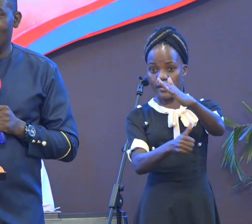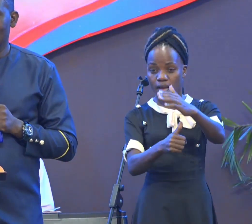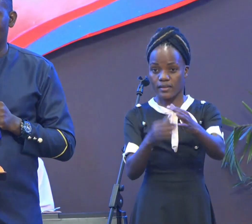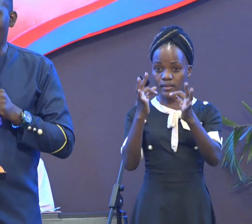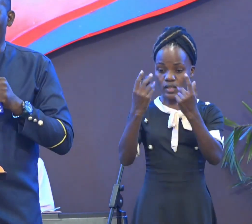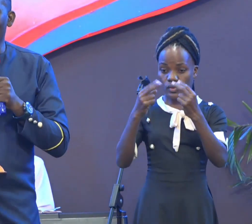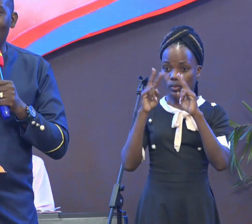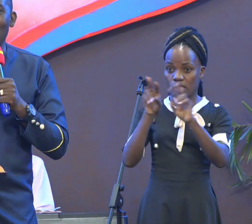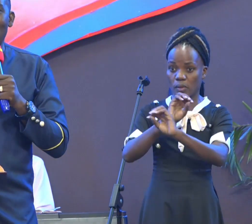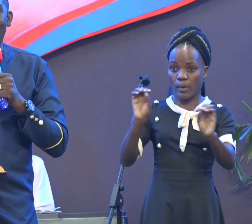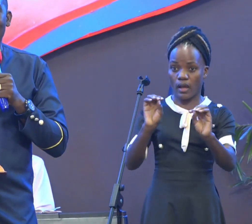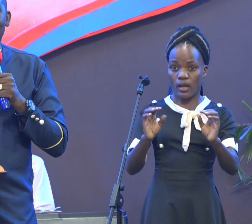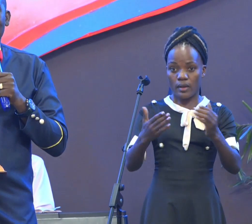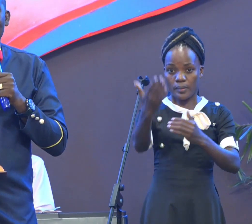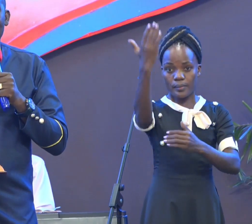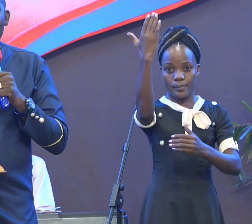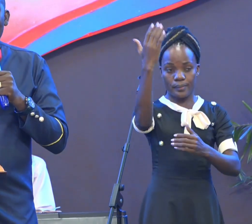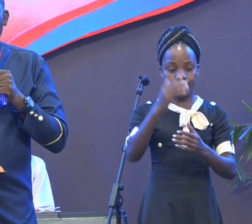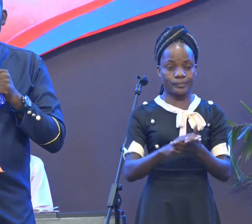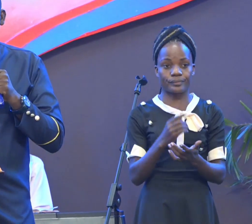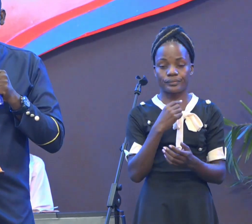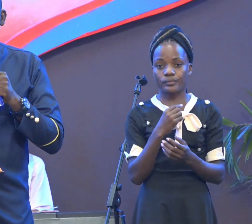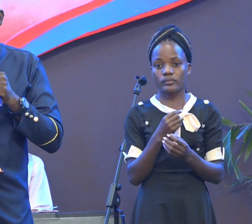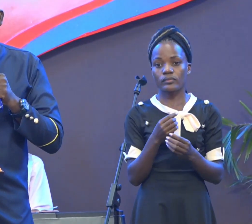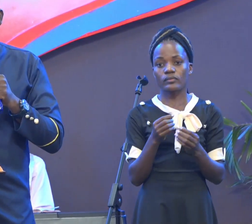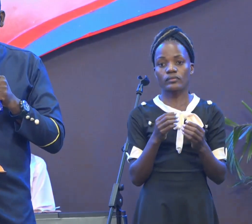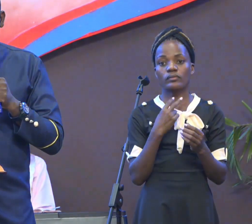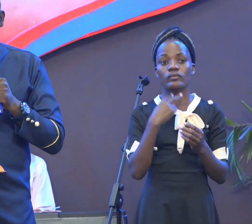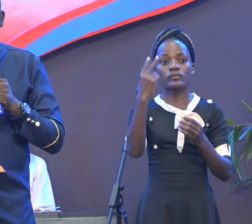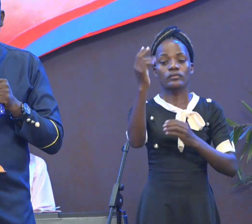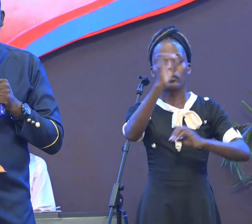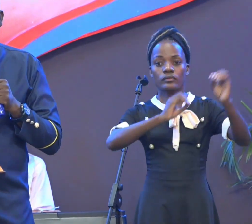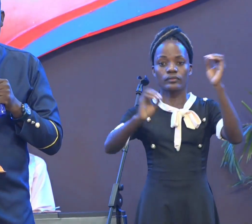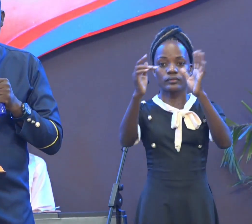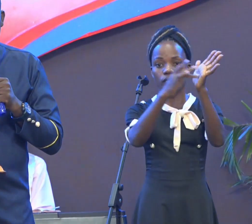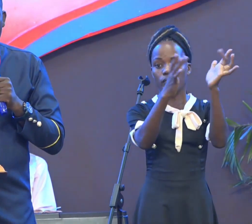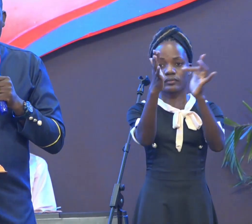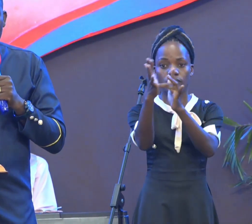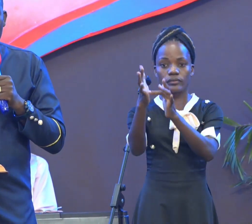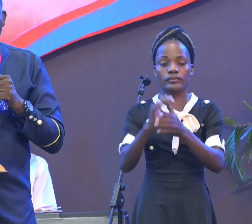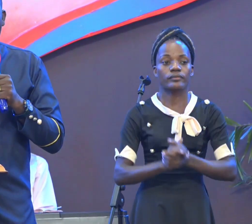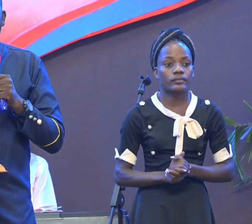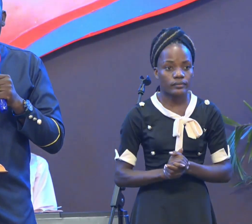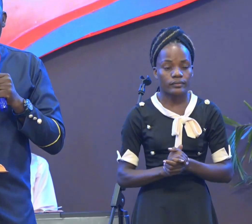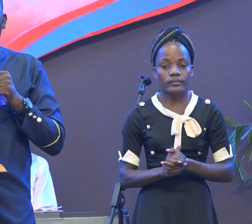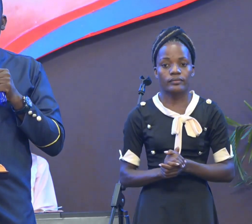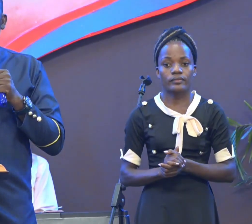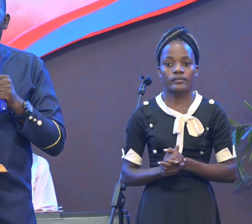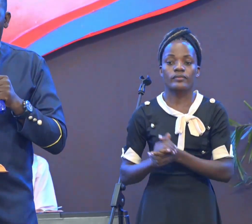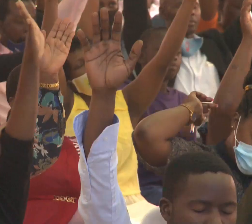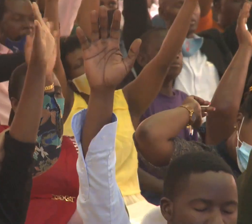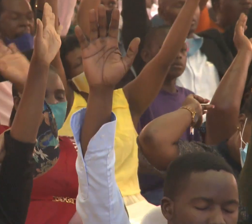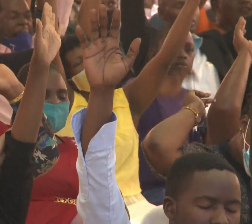unseen, take your mukono mbanga, put your hand up in the air. Dobozi dene Yesu. Say, oh Lord. Dobozi risinga